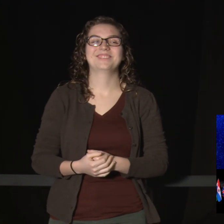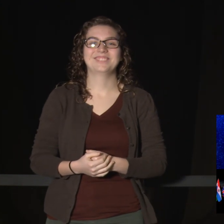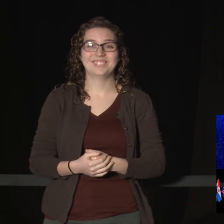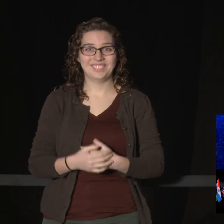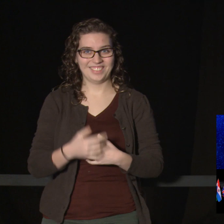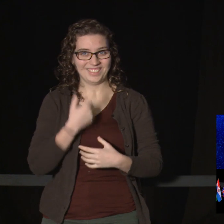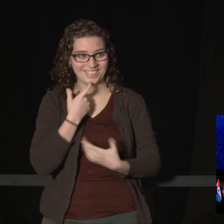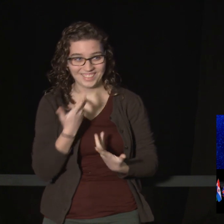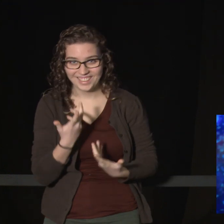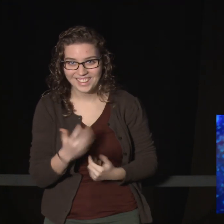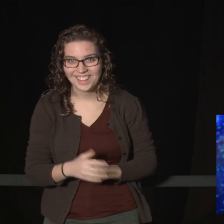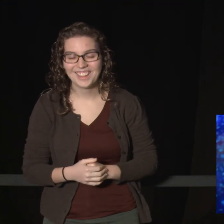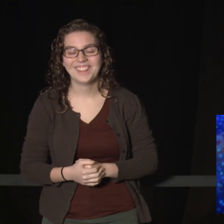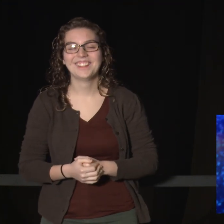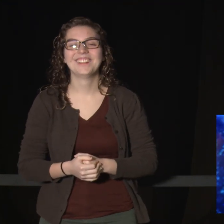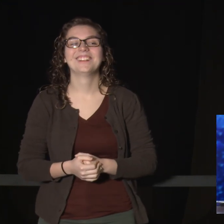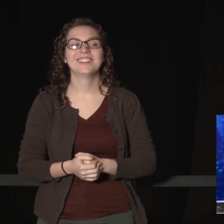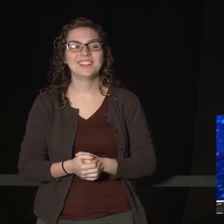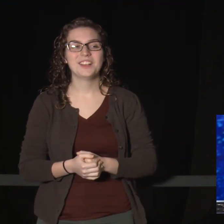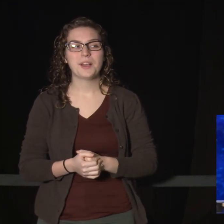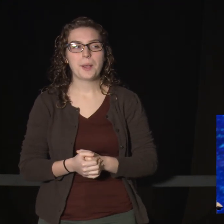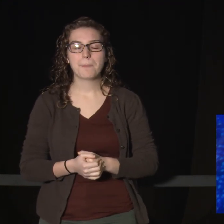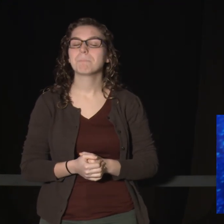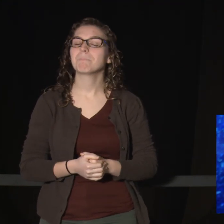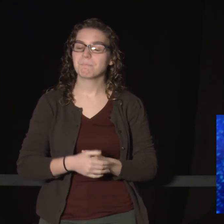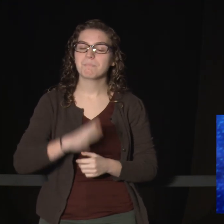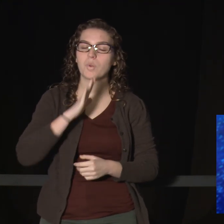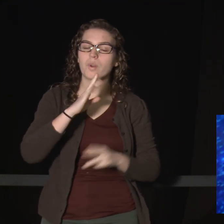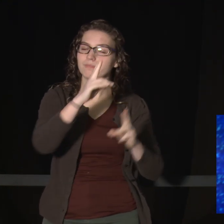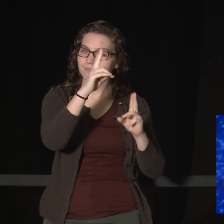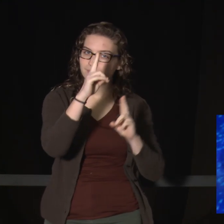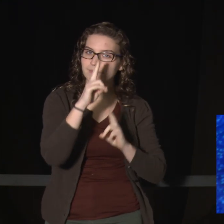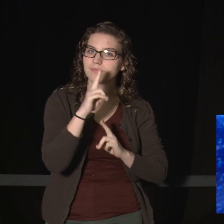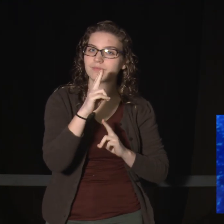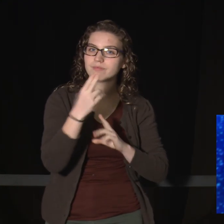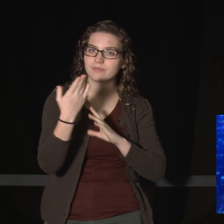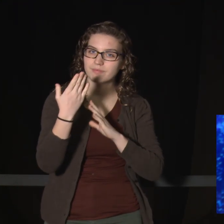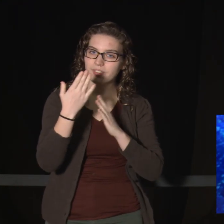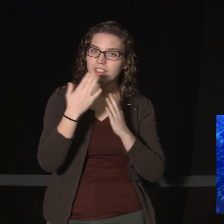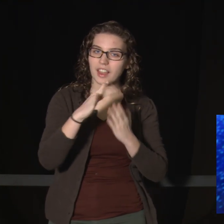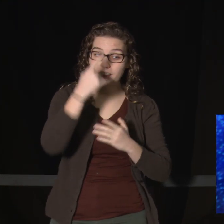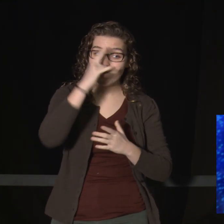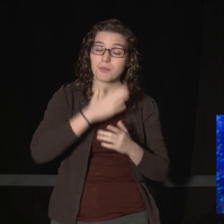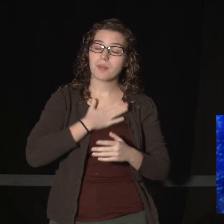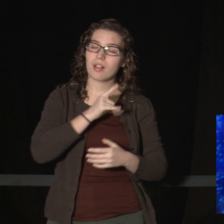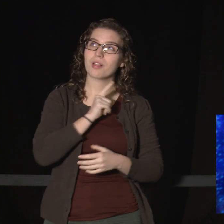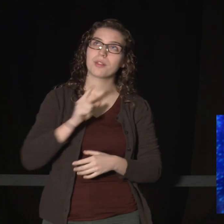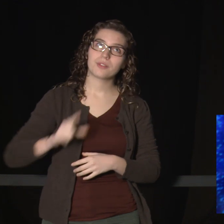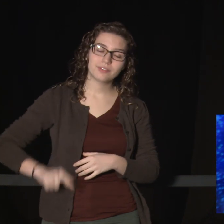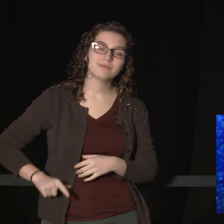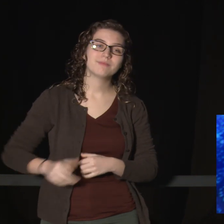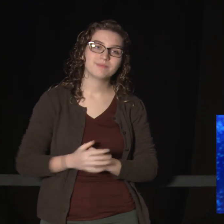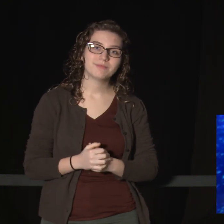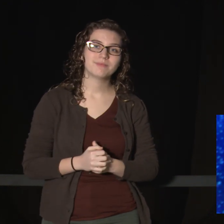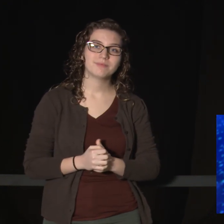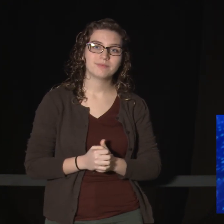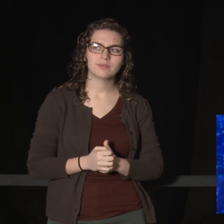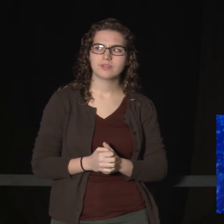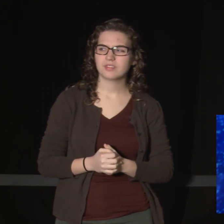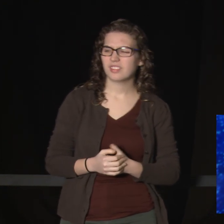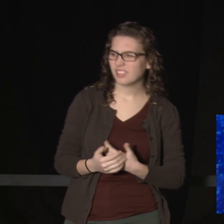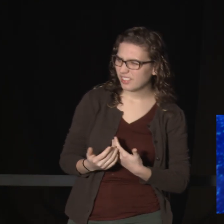What would they say? It would be an honor to die for my Lord.